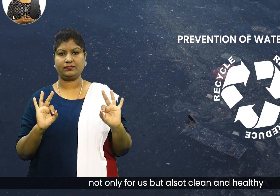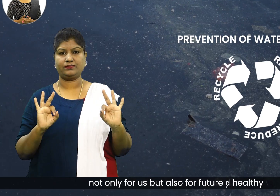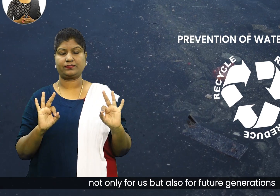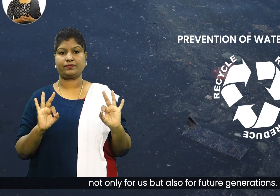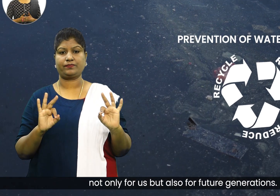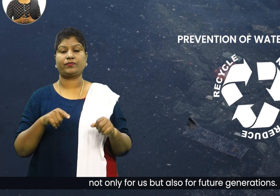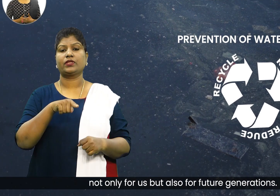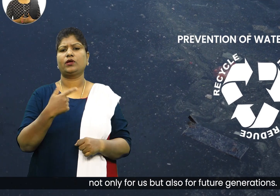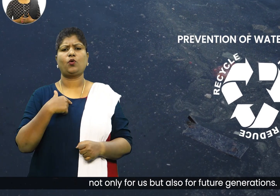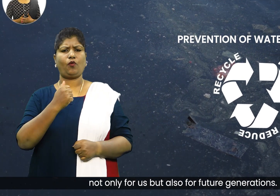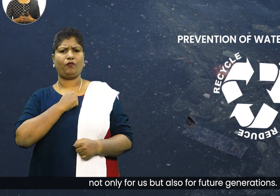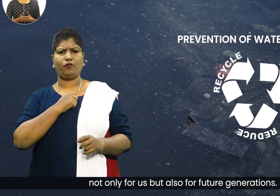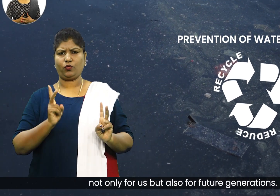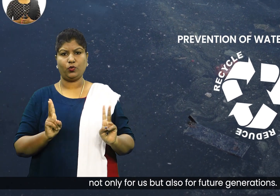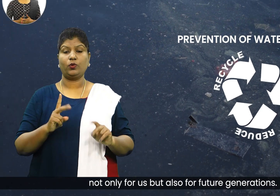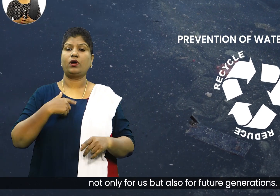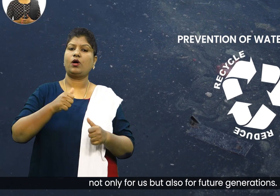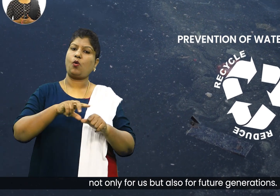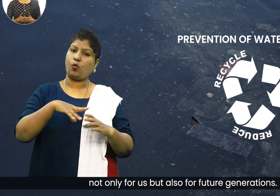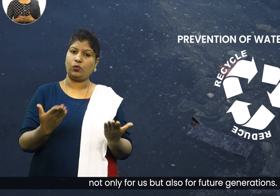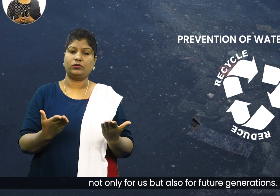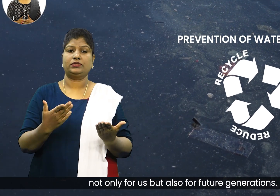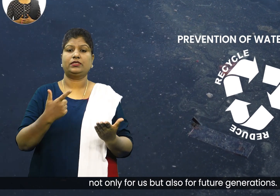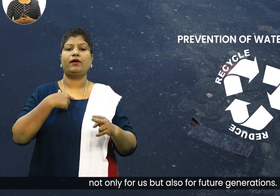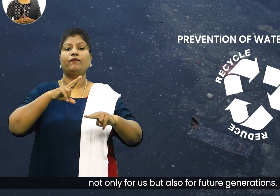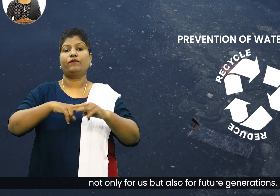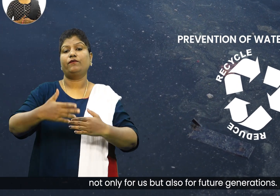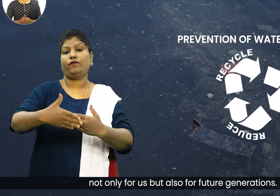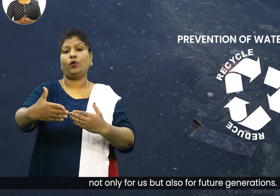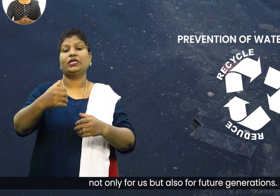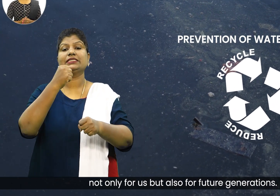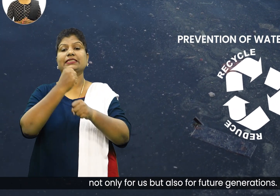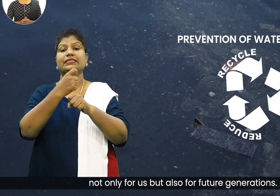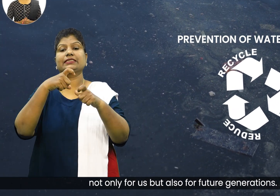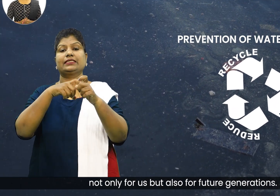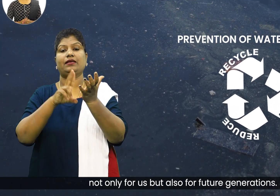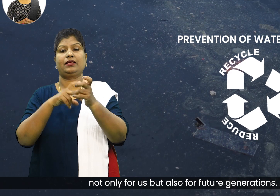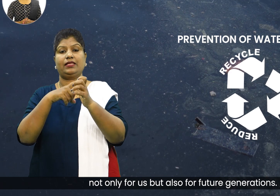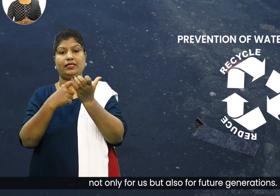not only for us but also for the future generations.